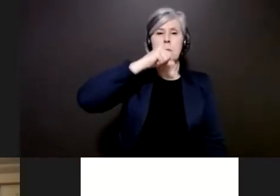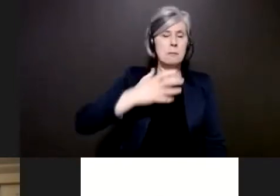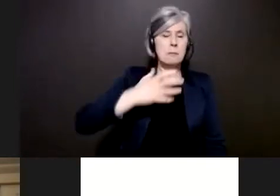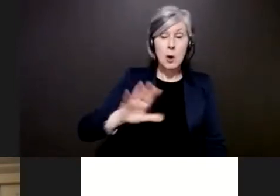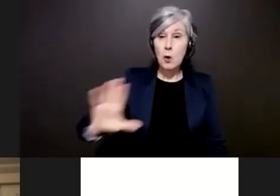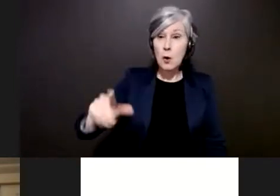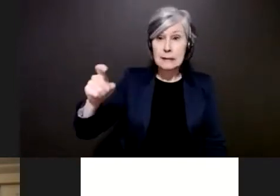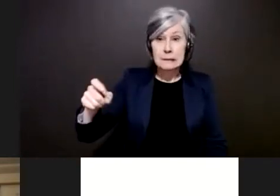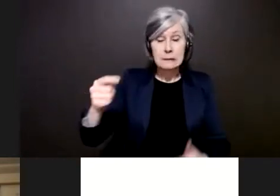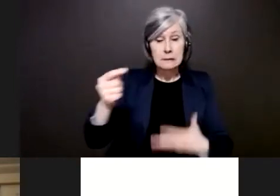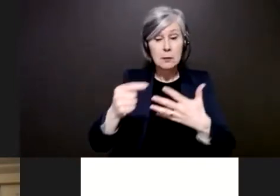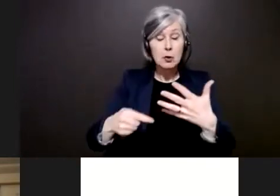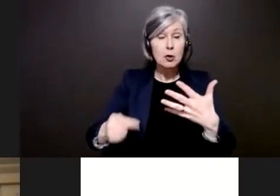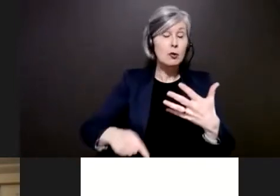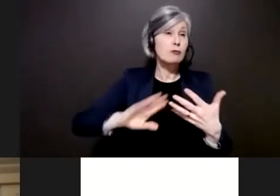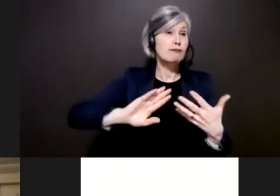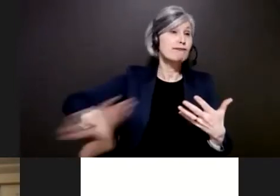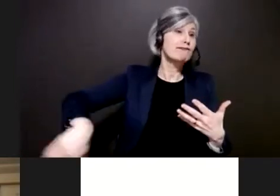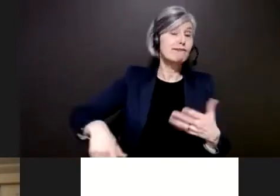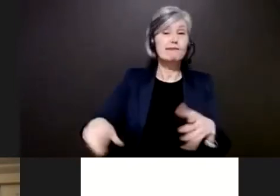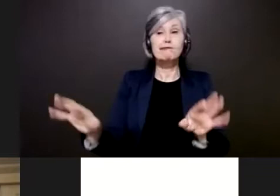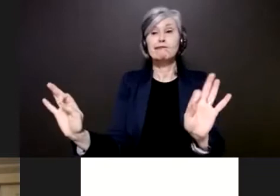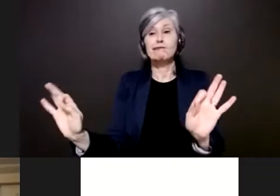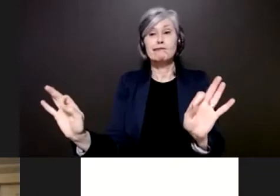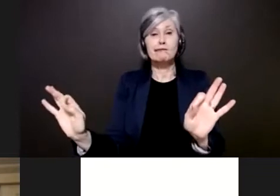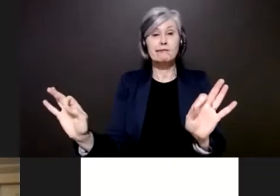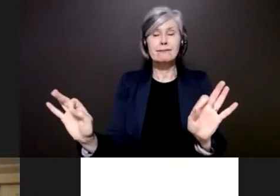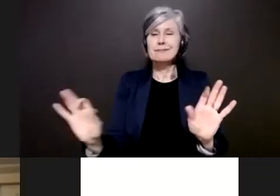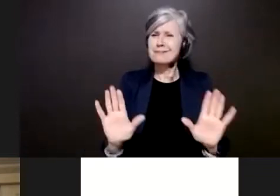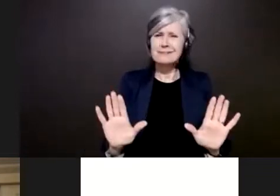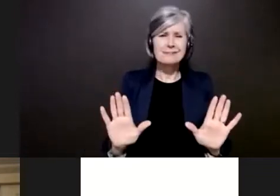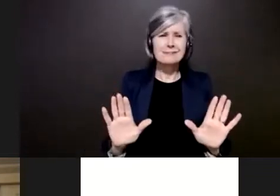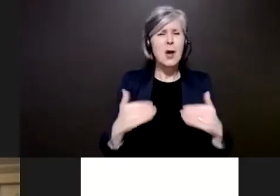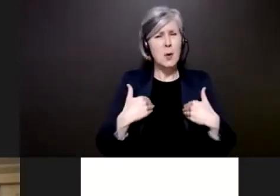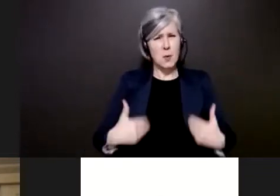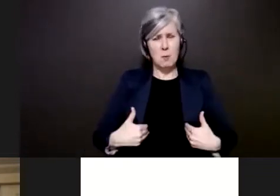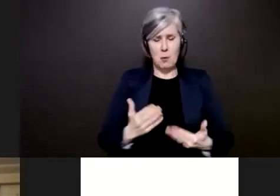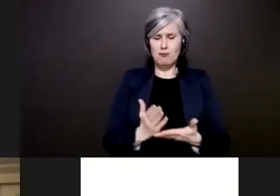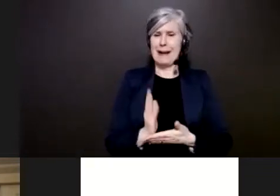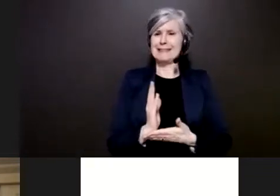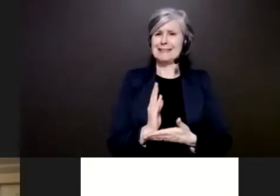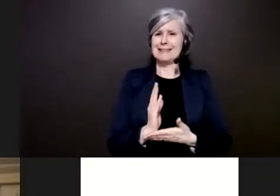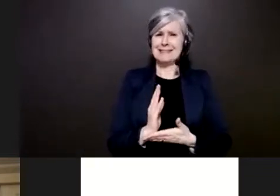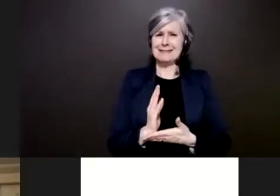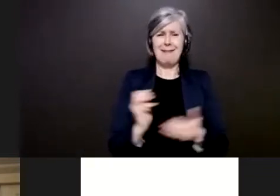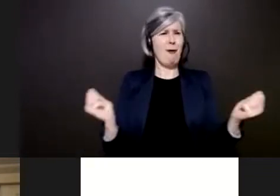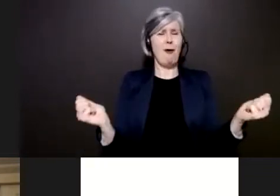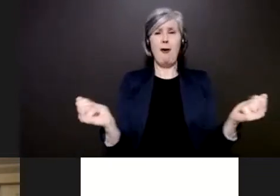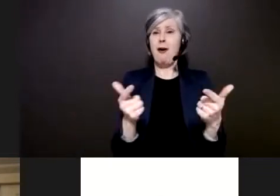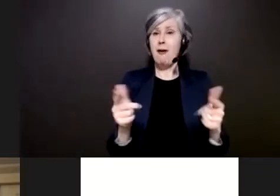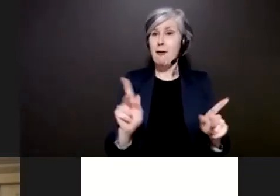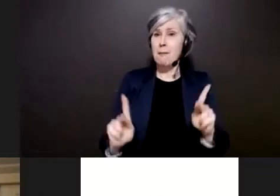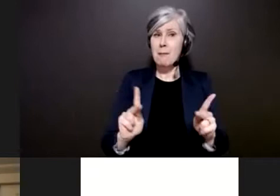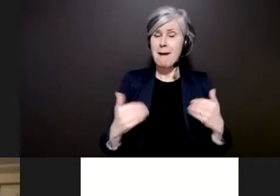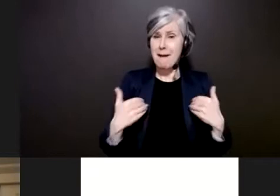dismissed. Now, human rights are foundational entitlements for all human beings. And if we permit